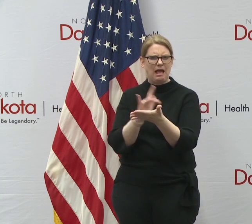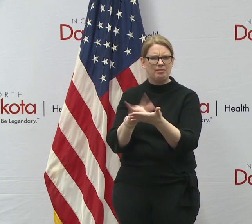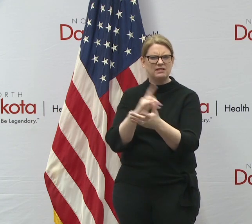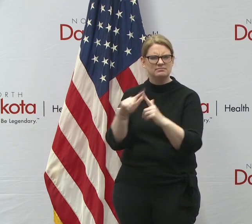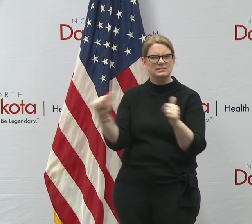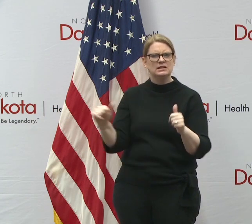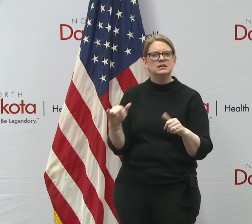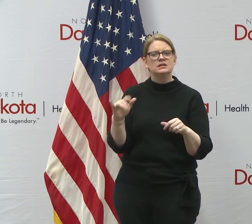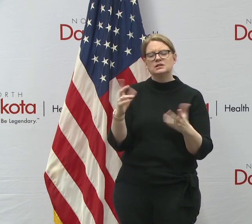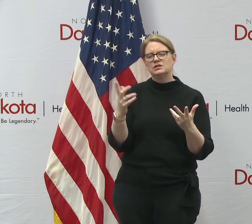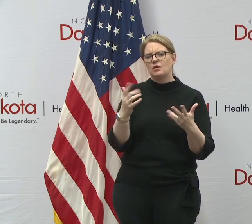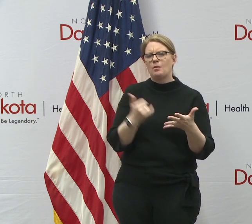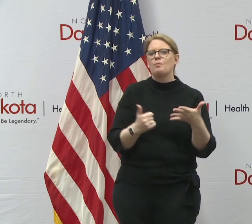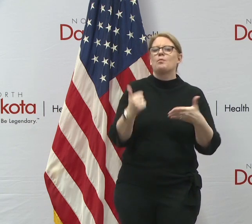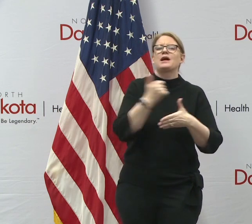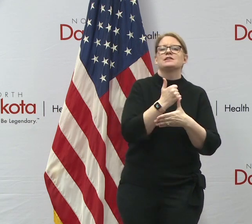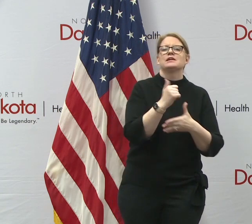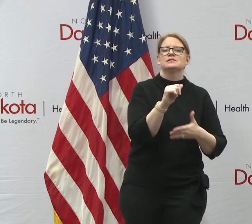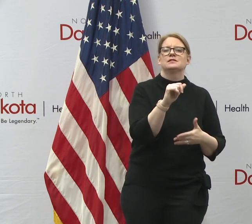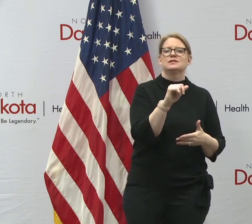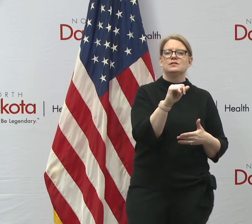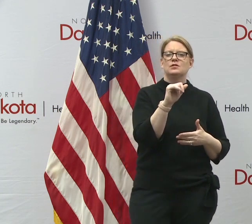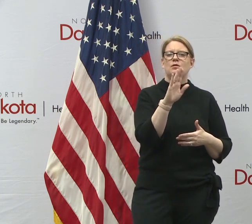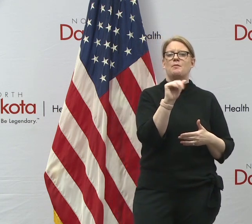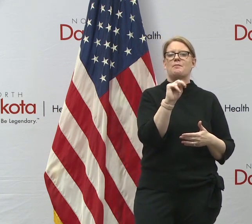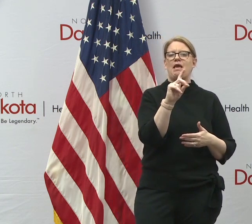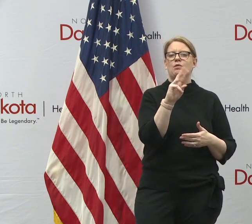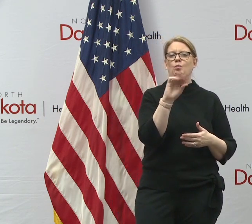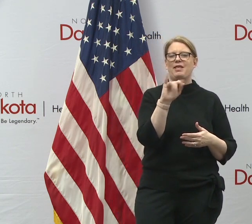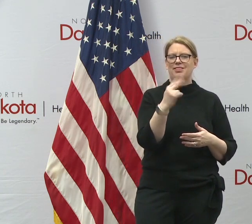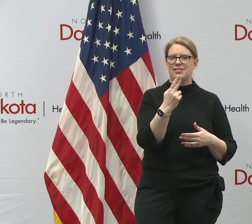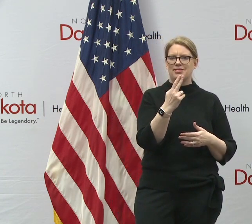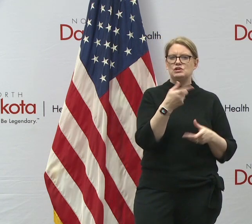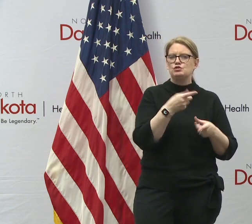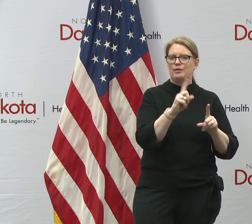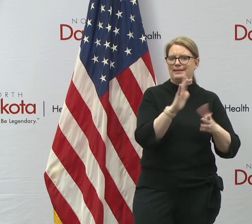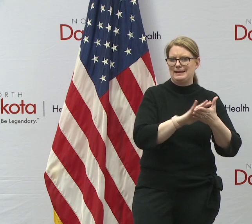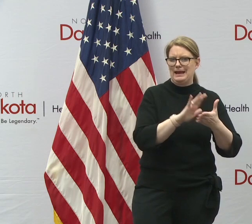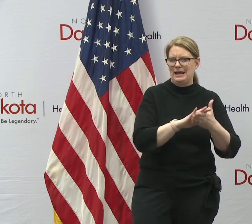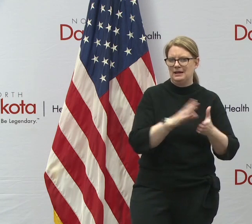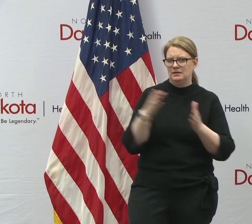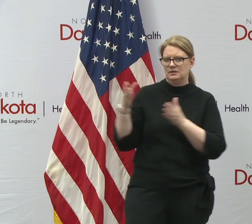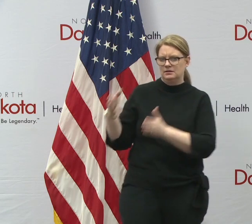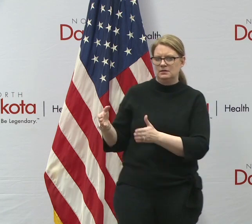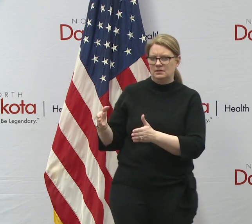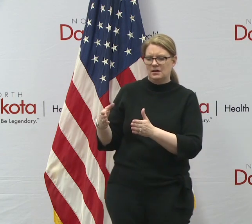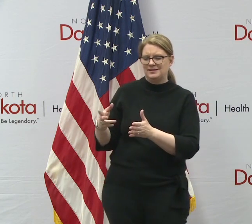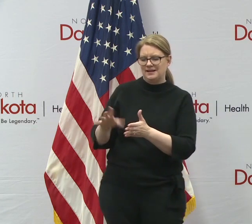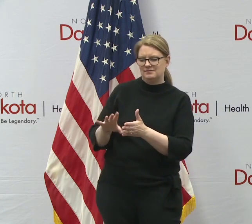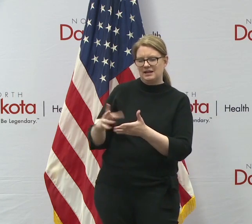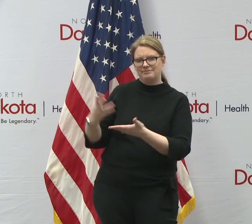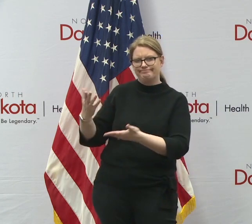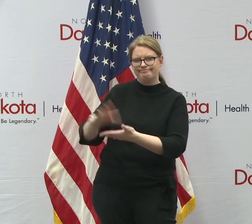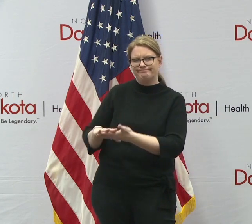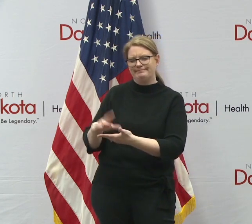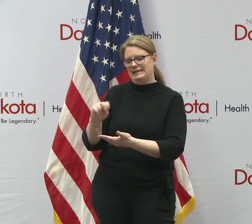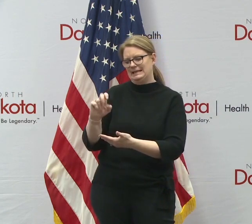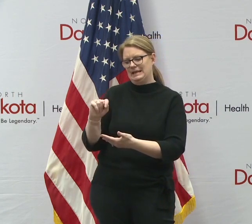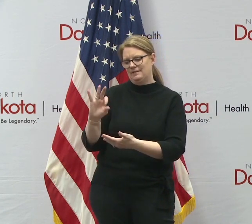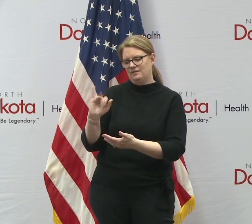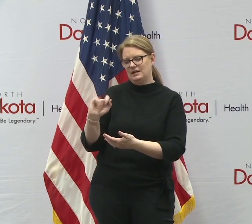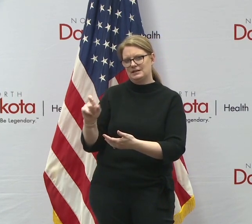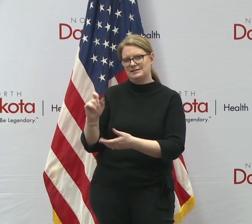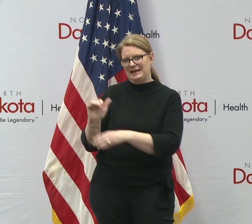for schoolwork during the day or for your work from home approach. But we also are pleased that in terms of